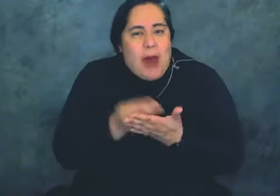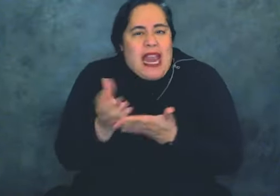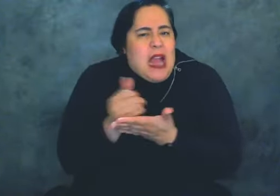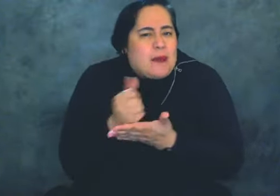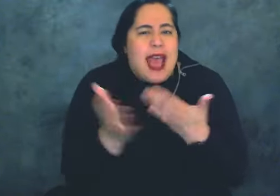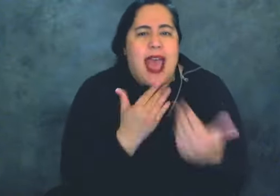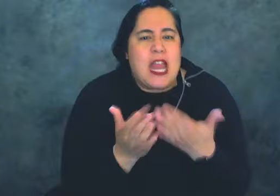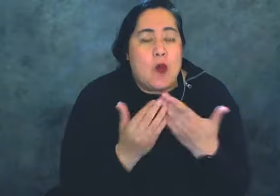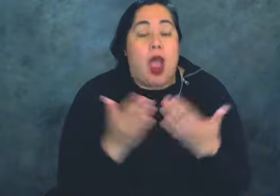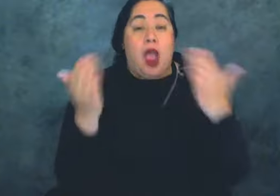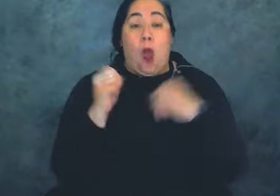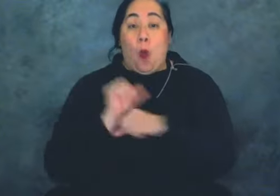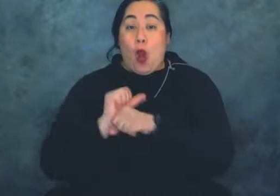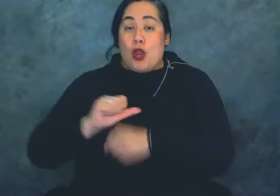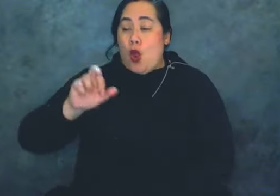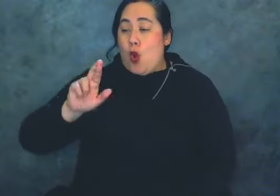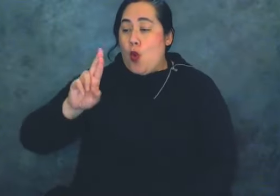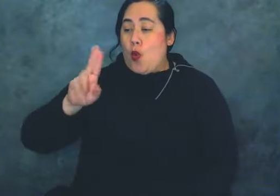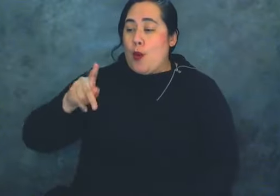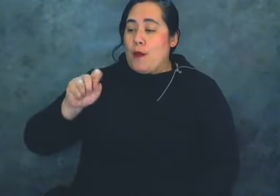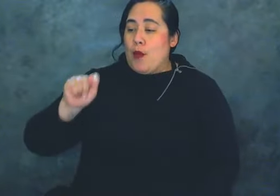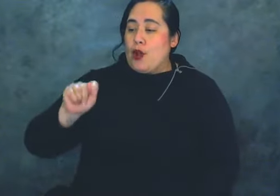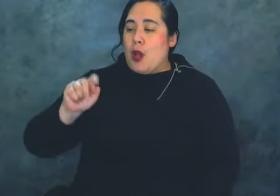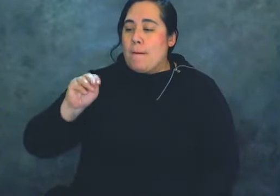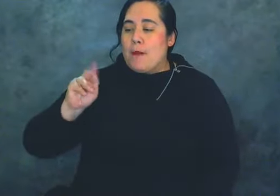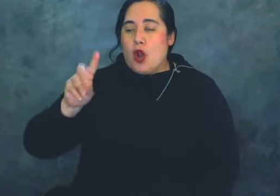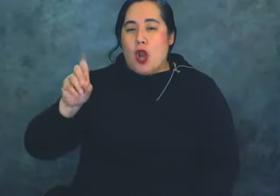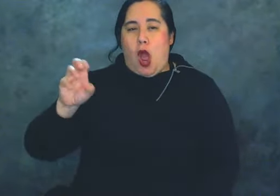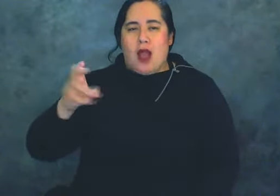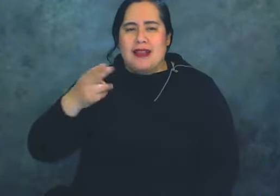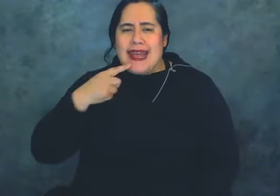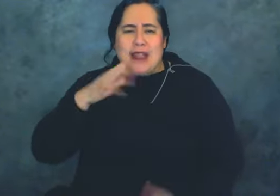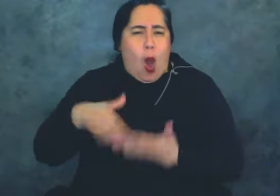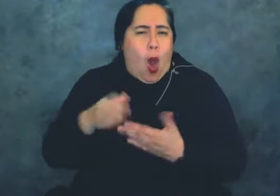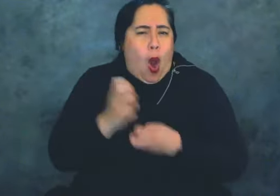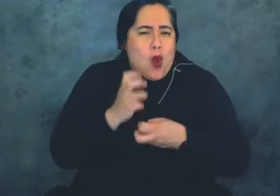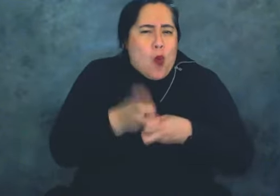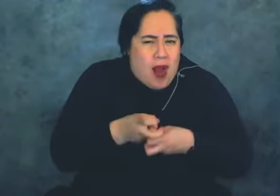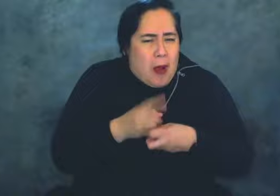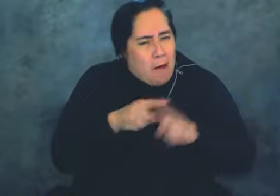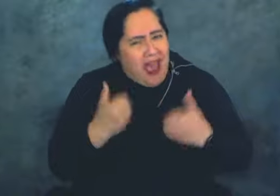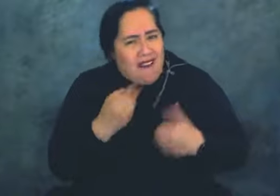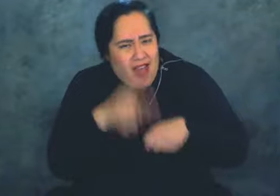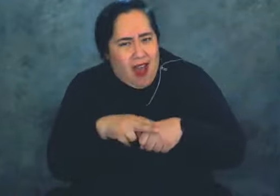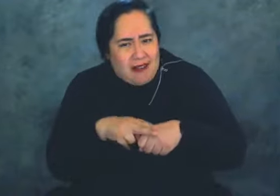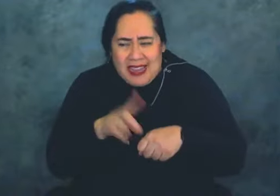to me, "It's all hard work. Nothing comes easily, but I have a lot of fun." Did he say fun, Rupert? Yes.